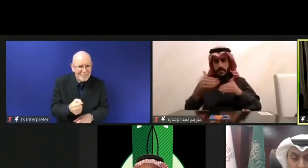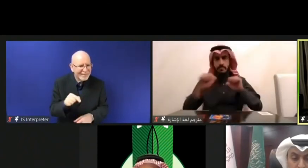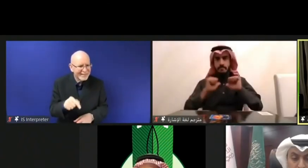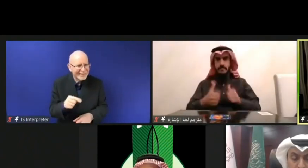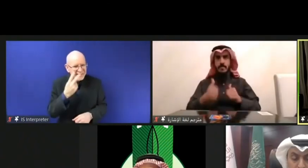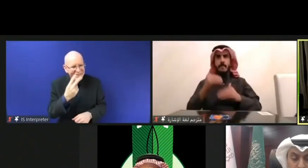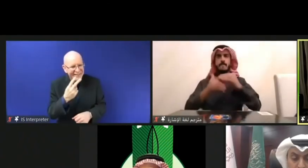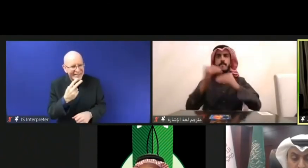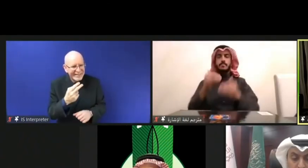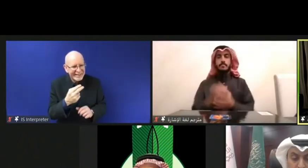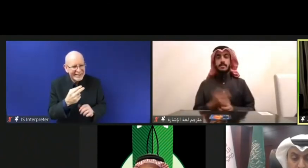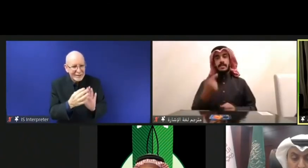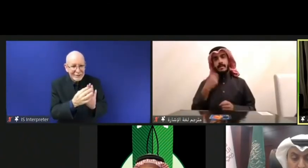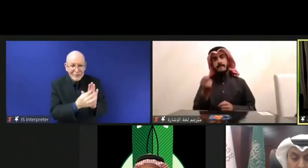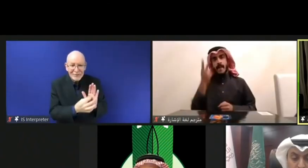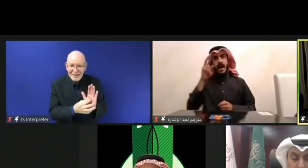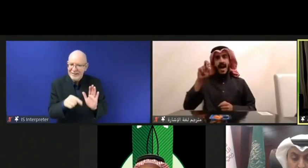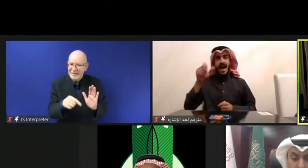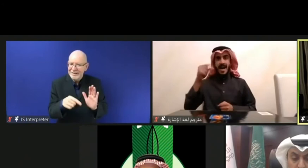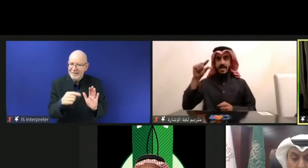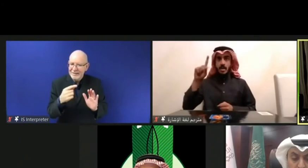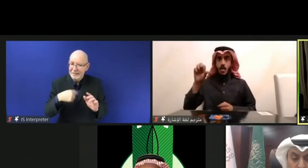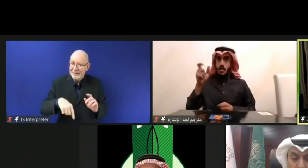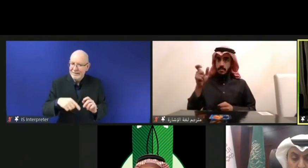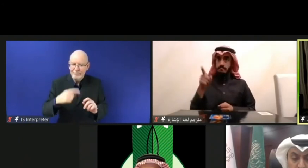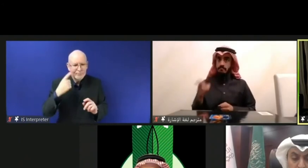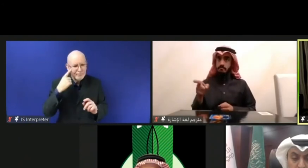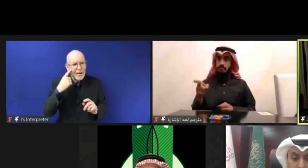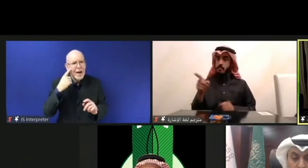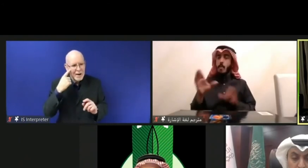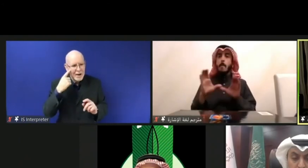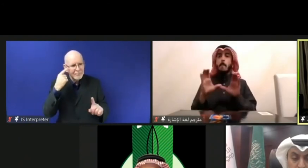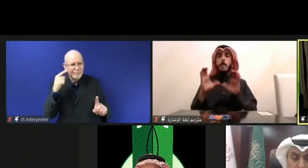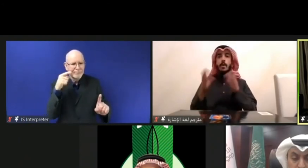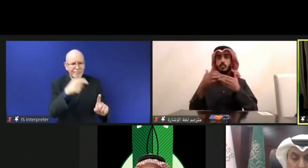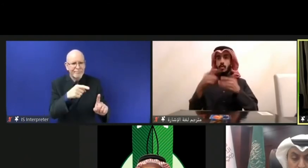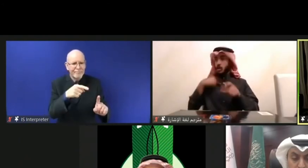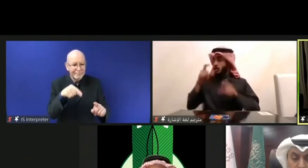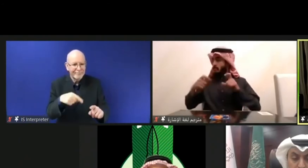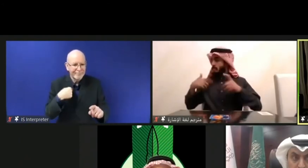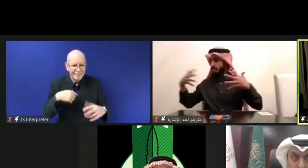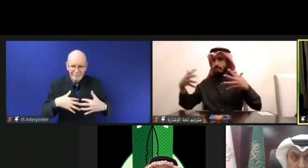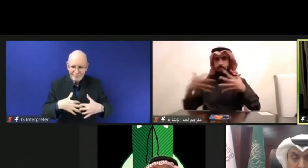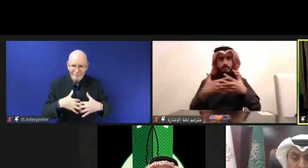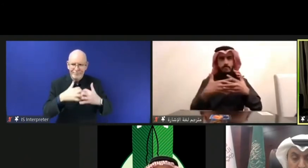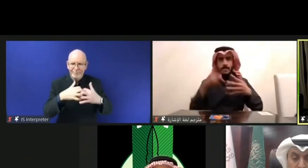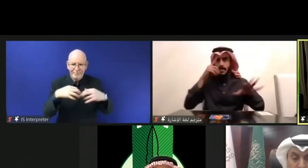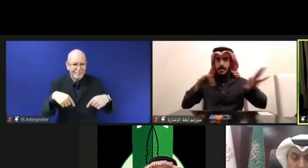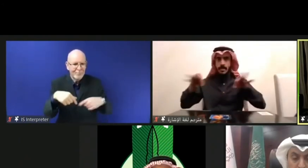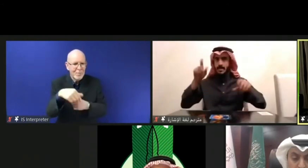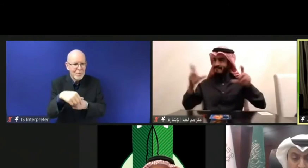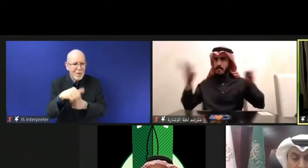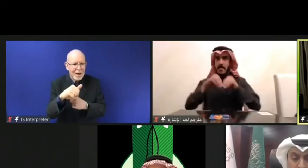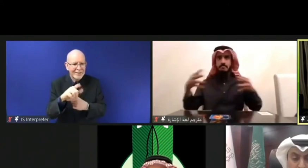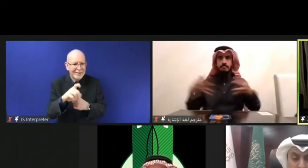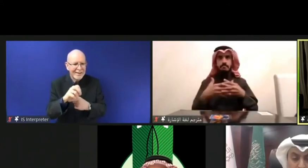created Qaderoon, a group of us got together and basically we